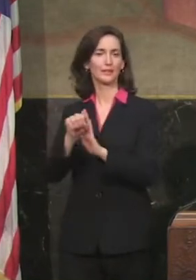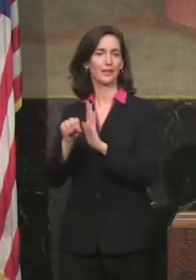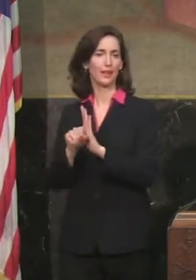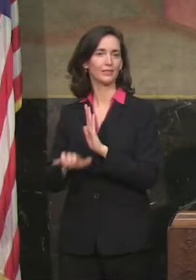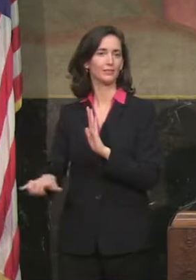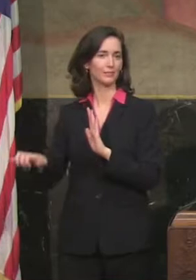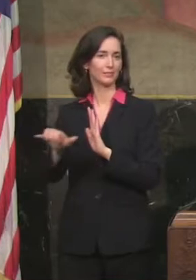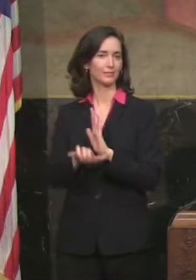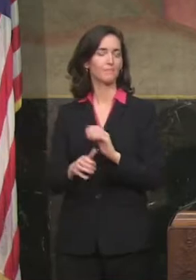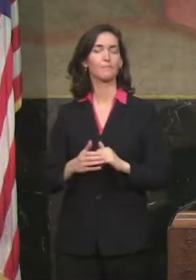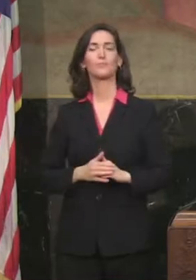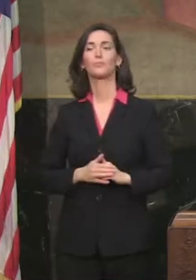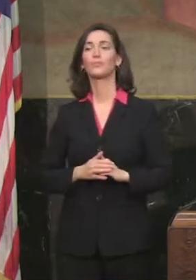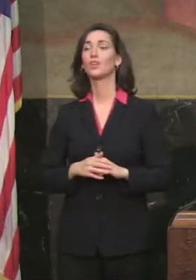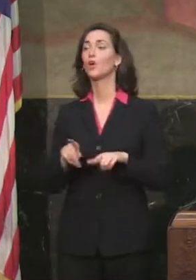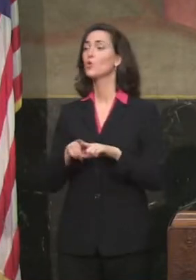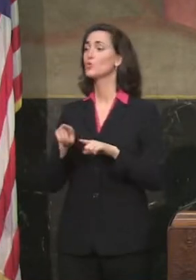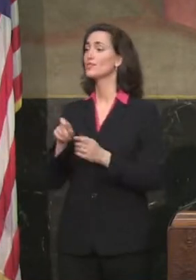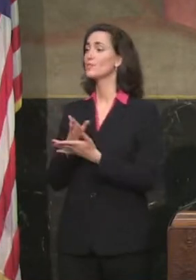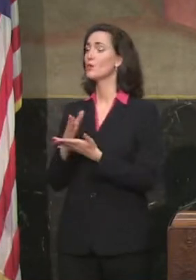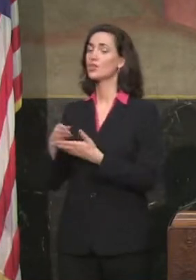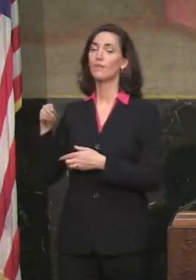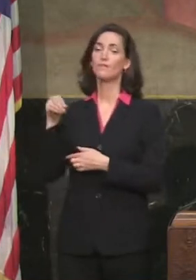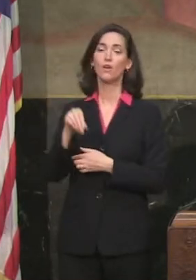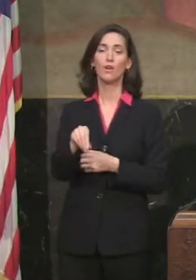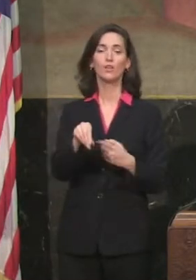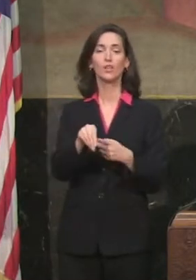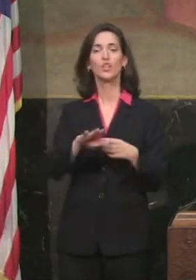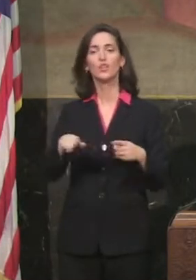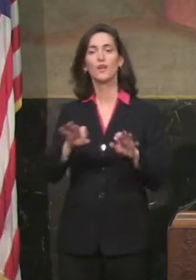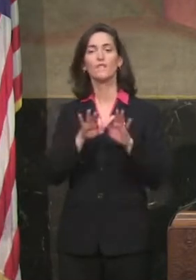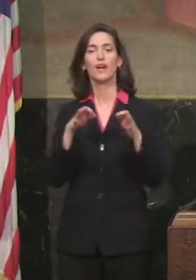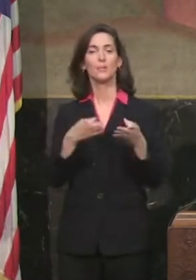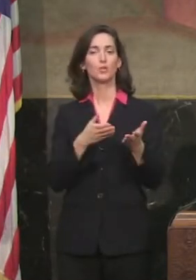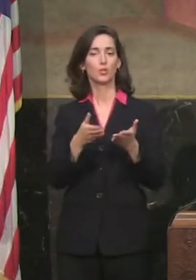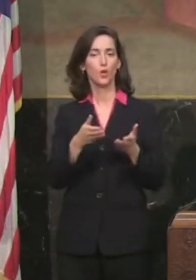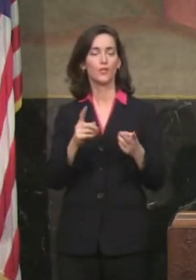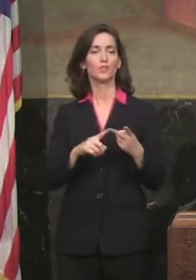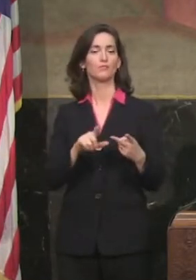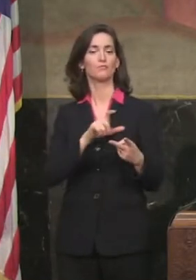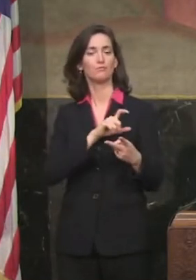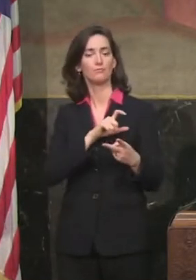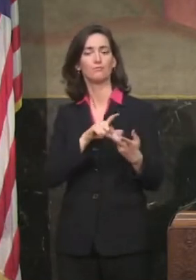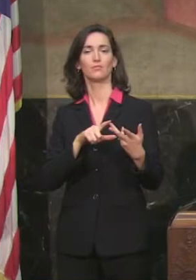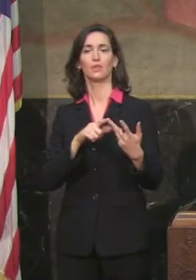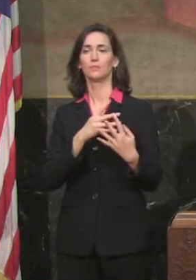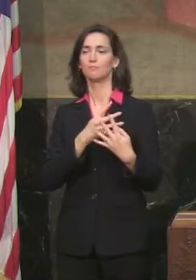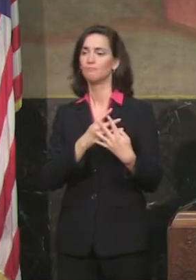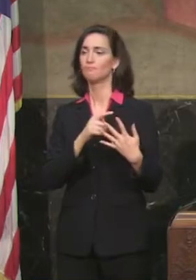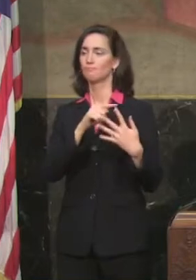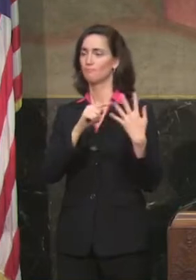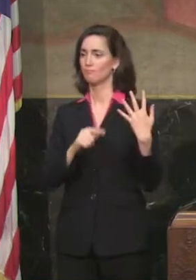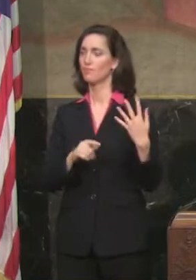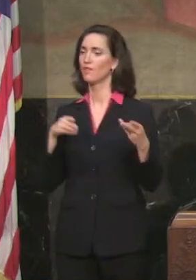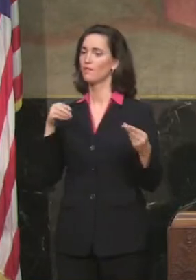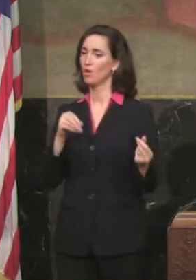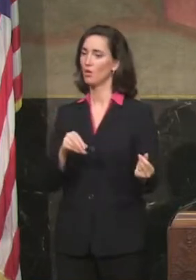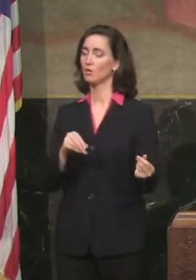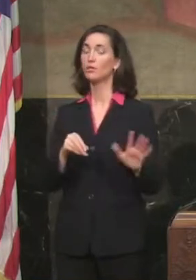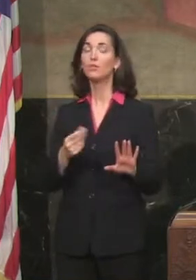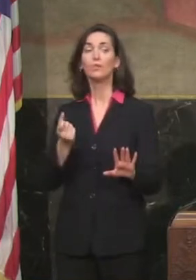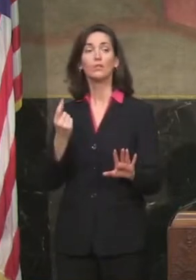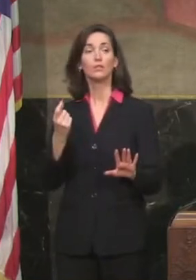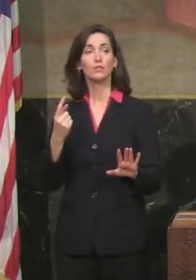It also funds children and family services and supports law enforcement and the Department of Corrections. It does make